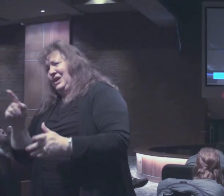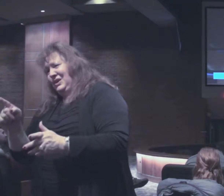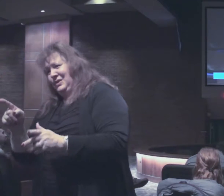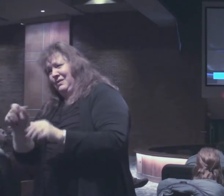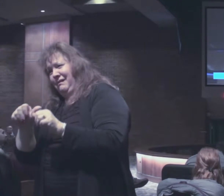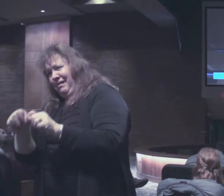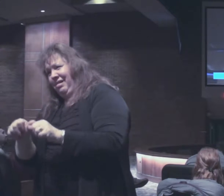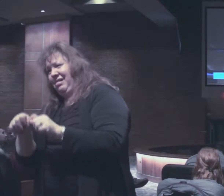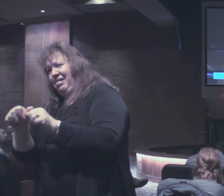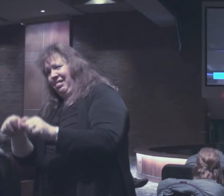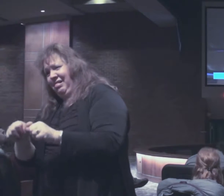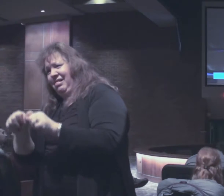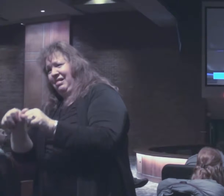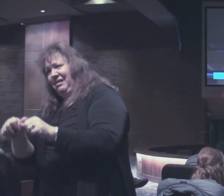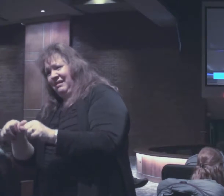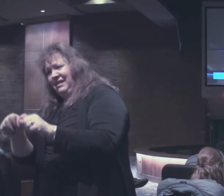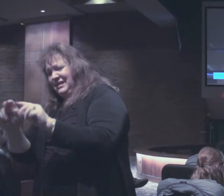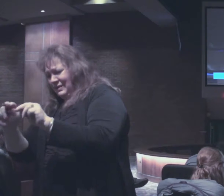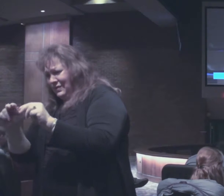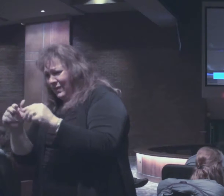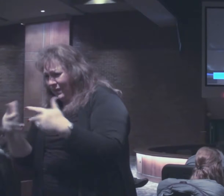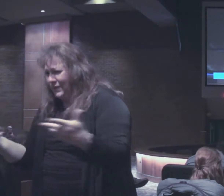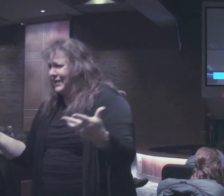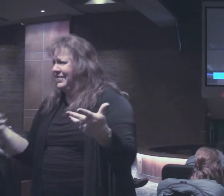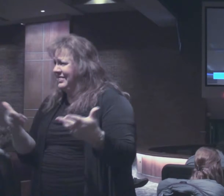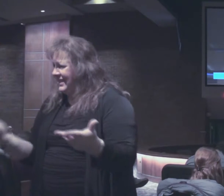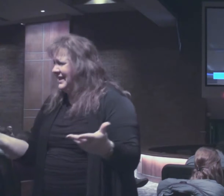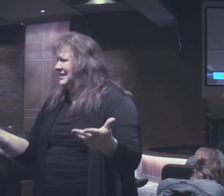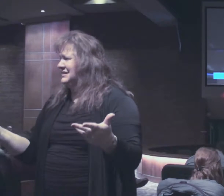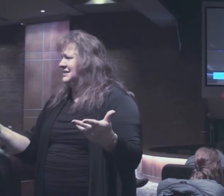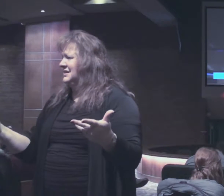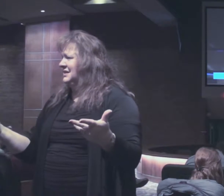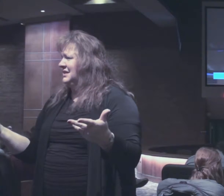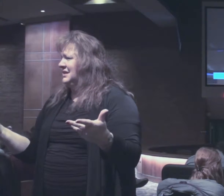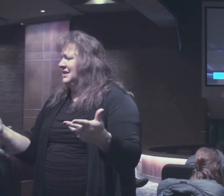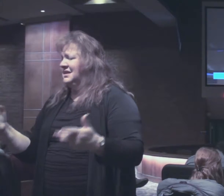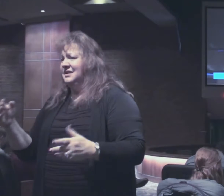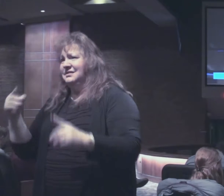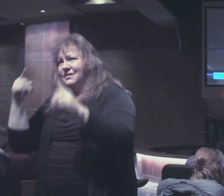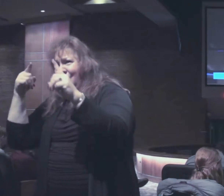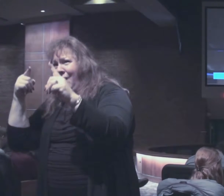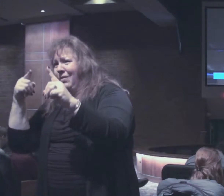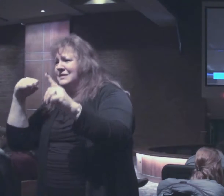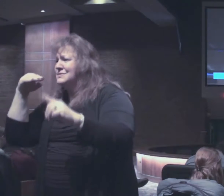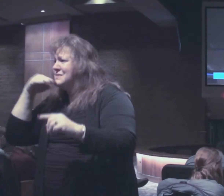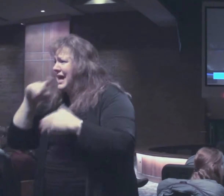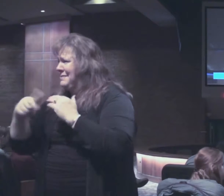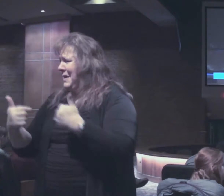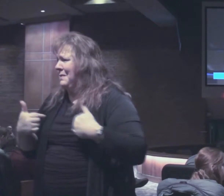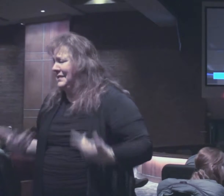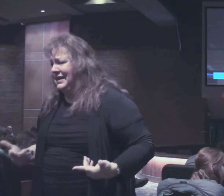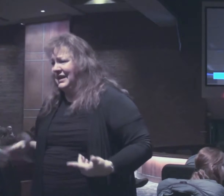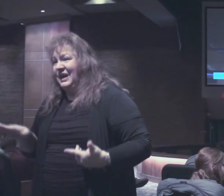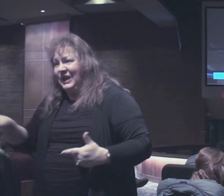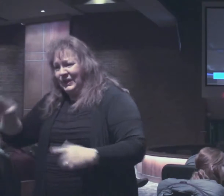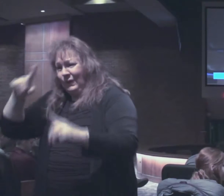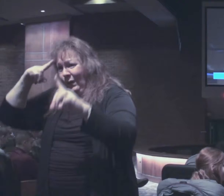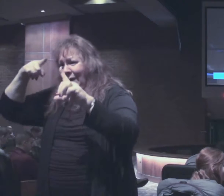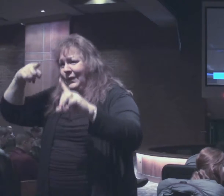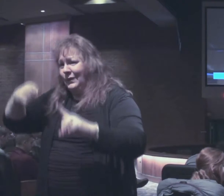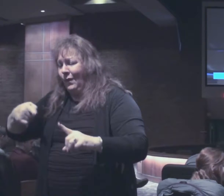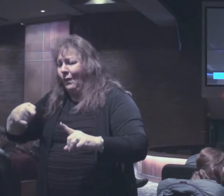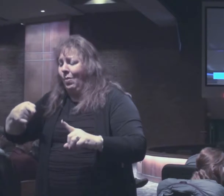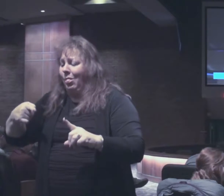you persist in that which is worthless and aim at deception? Your goal